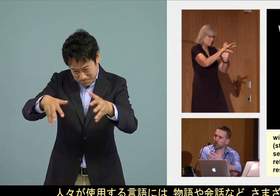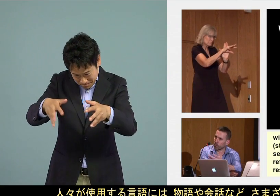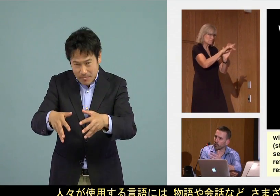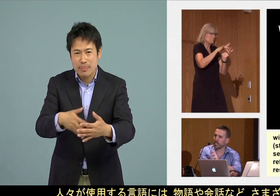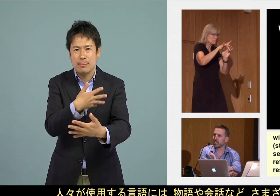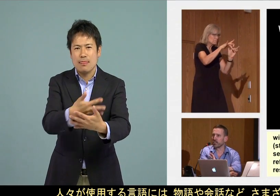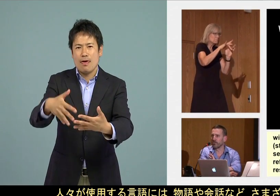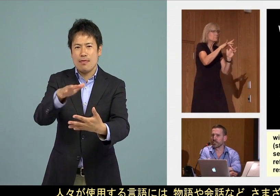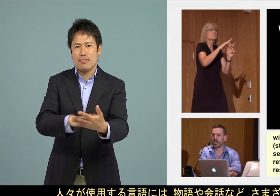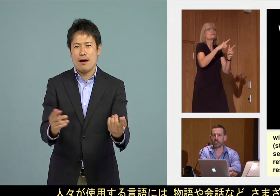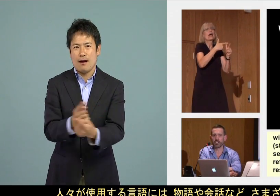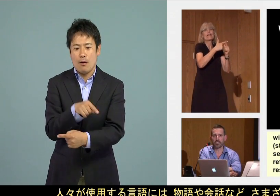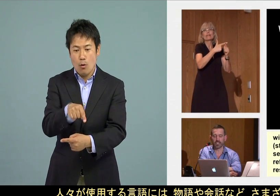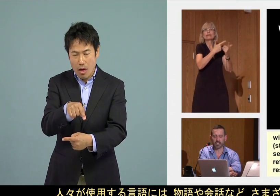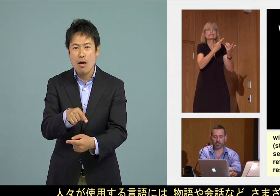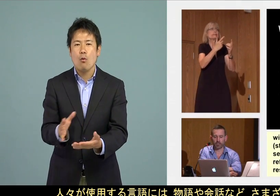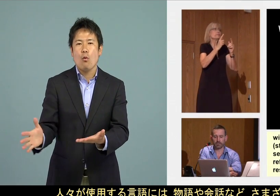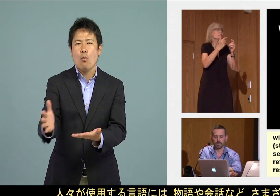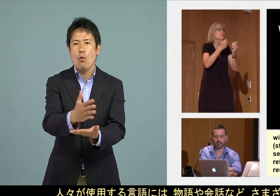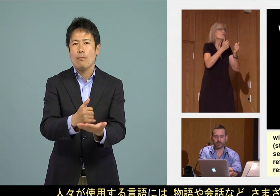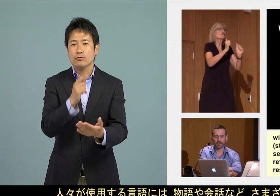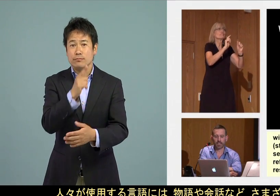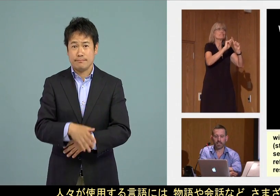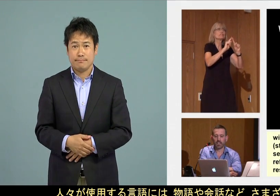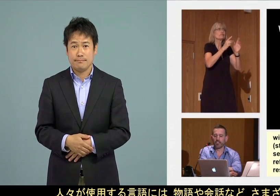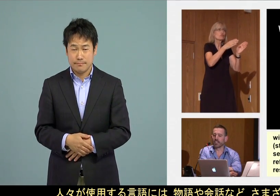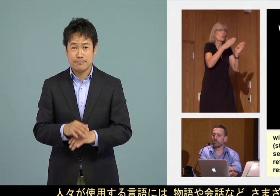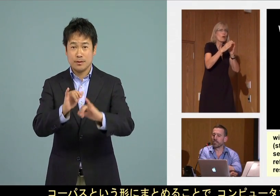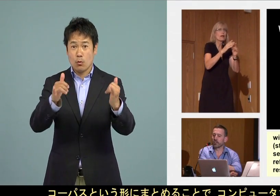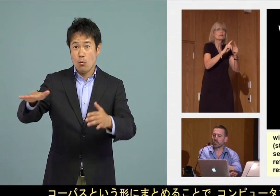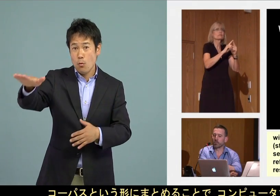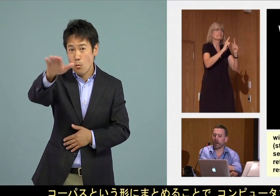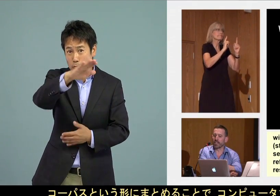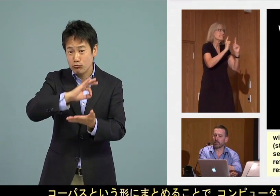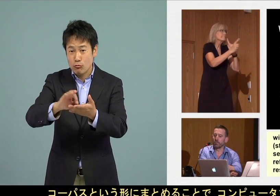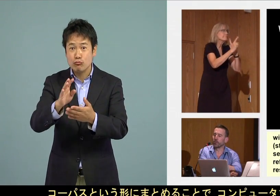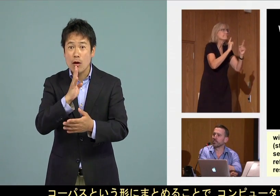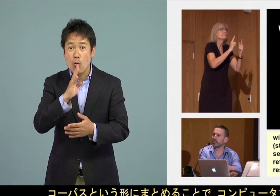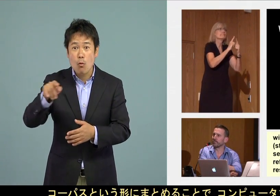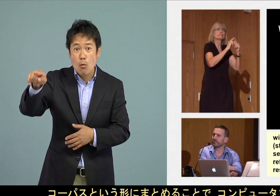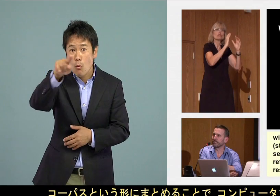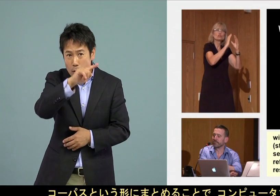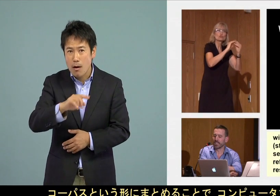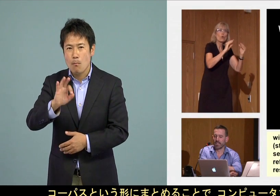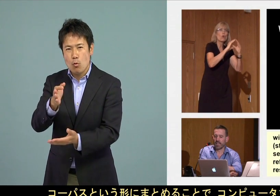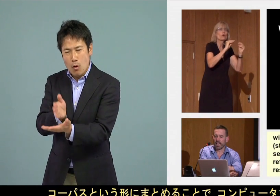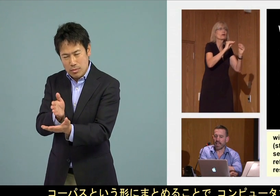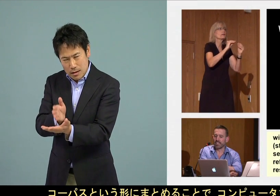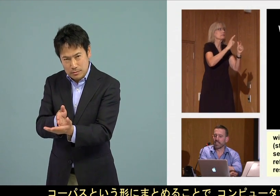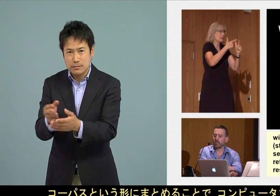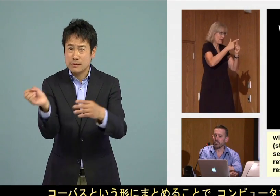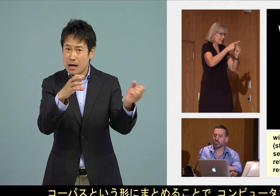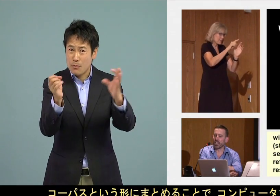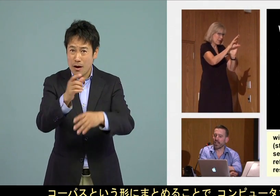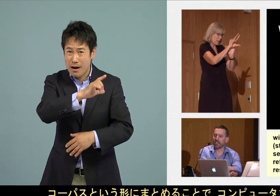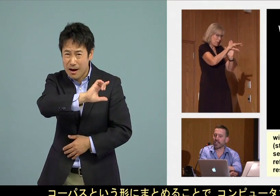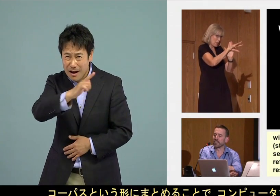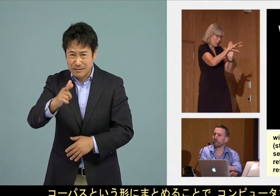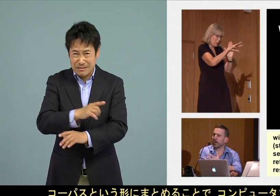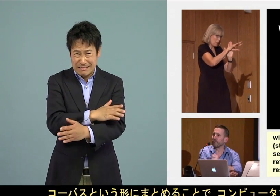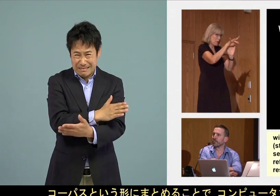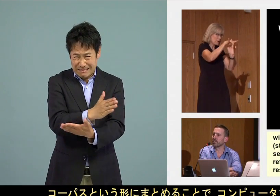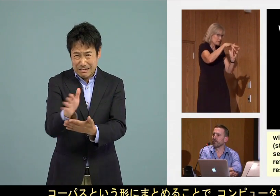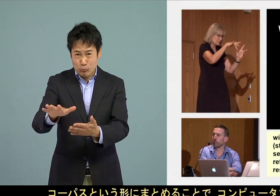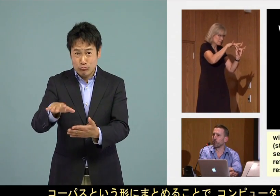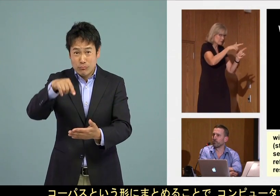samples, stories, conversations, etc., that can be searched by computer and can be shared as